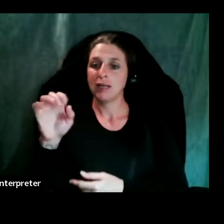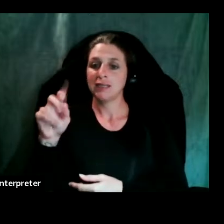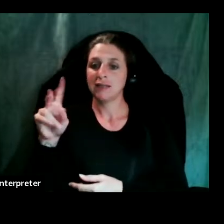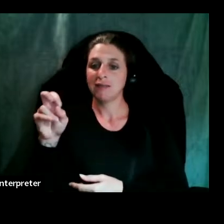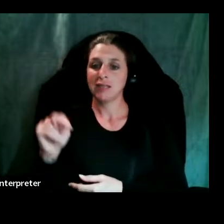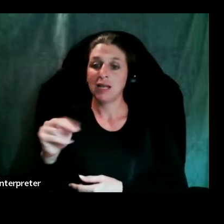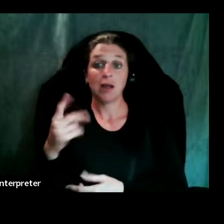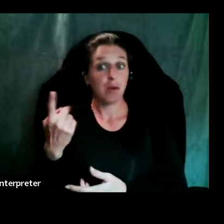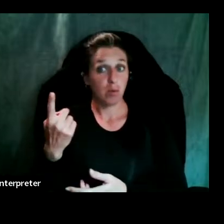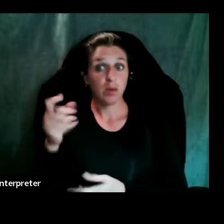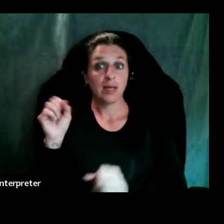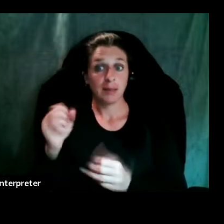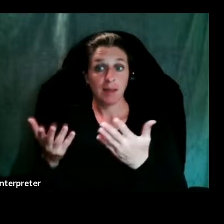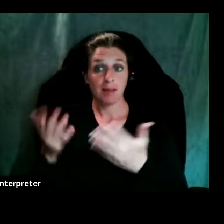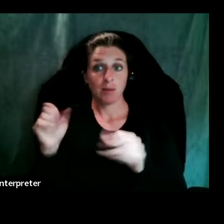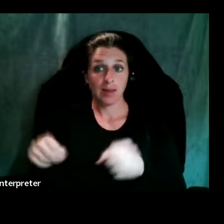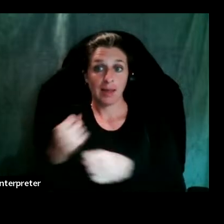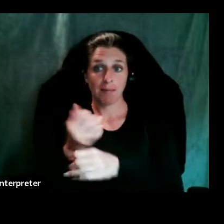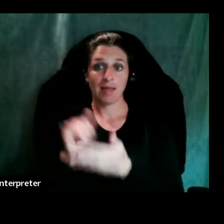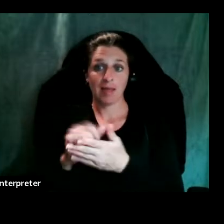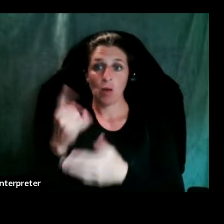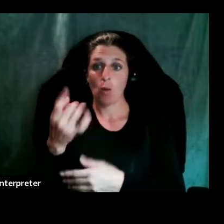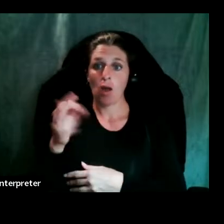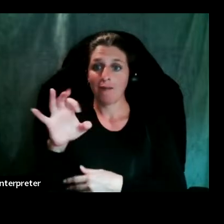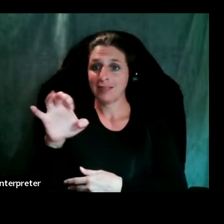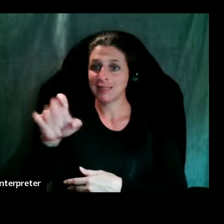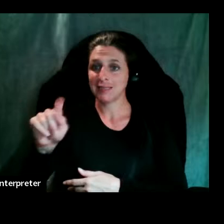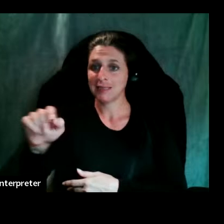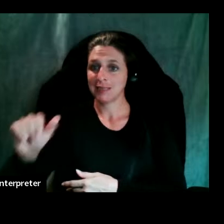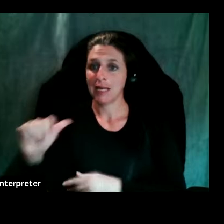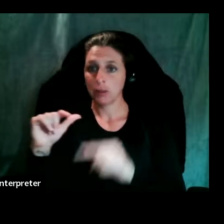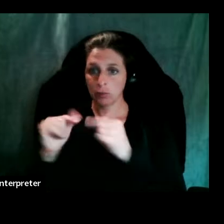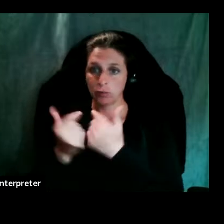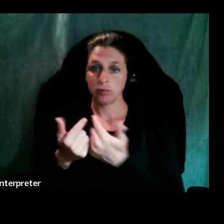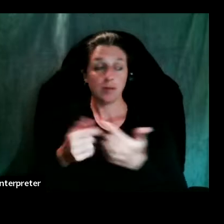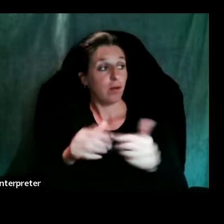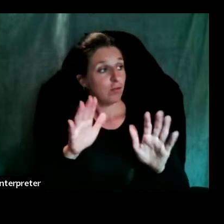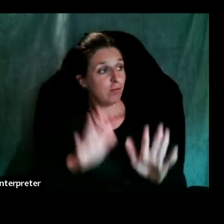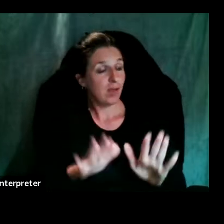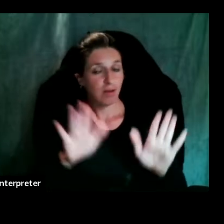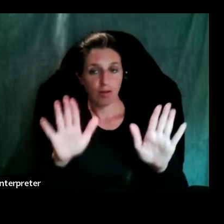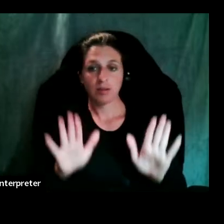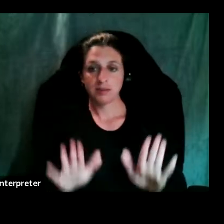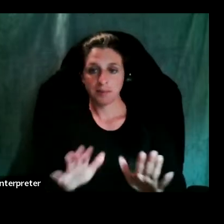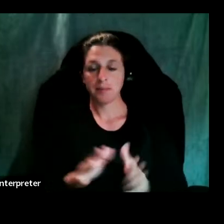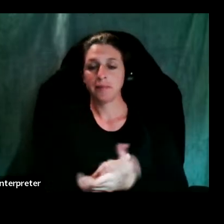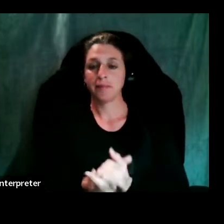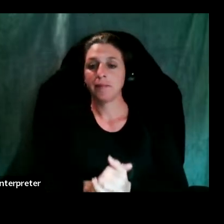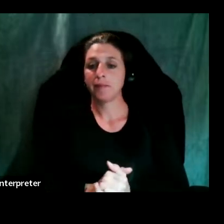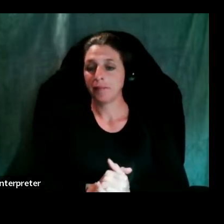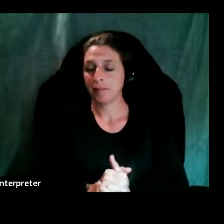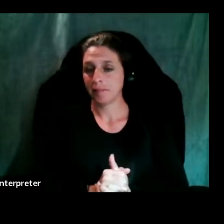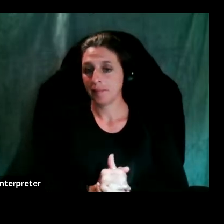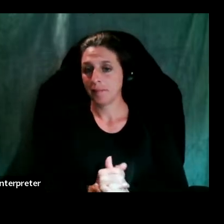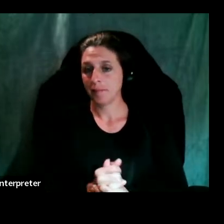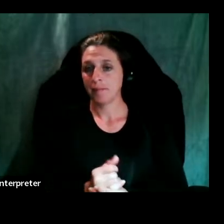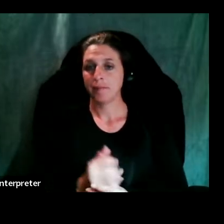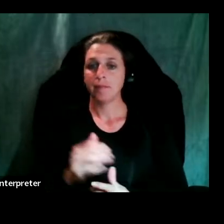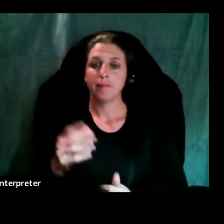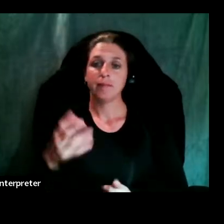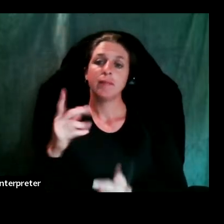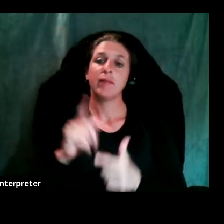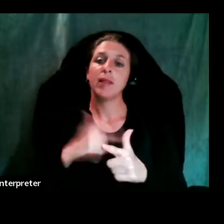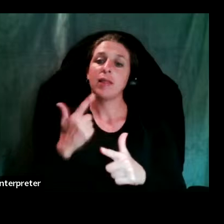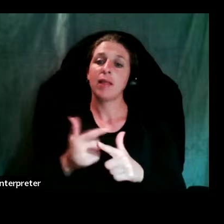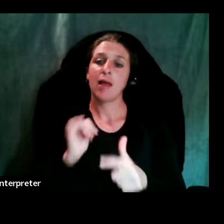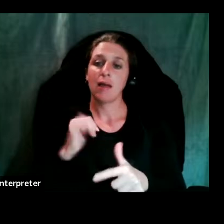of the ETA groups. Great. Right. Yeah. Yeah. Awesome. And then I had a